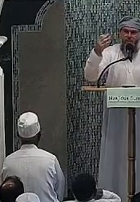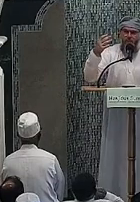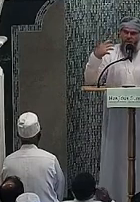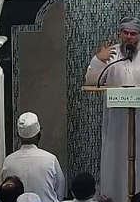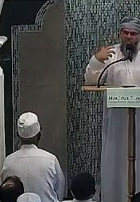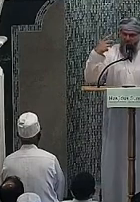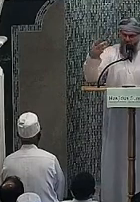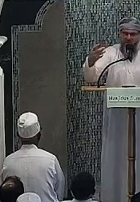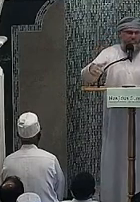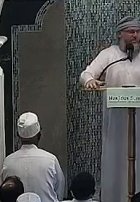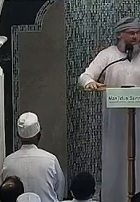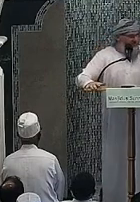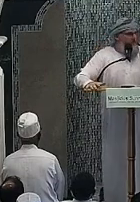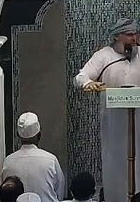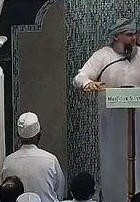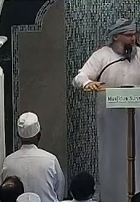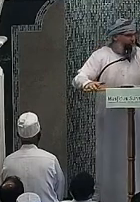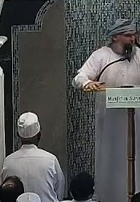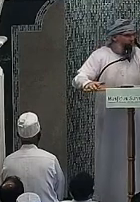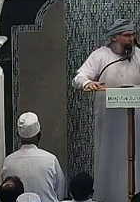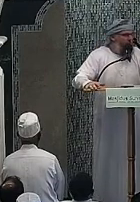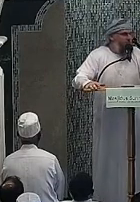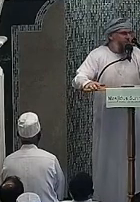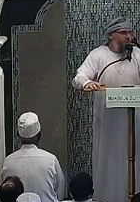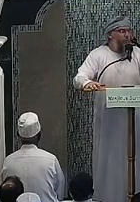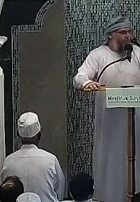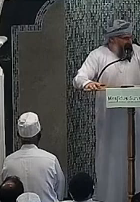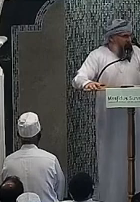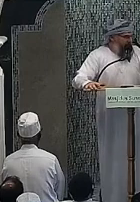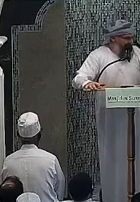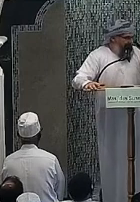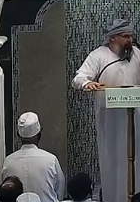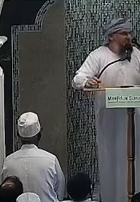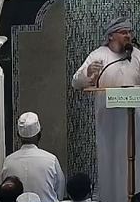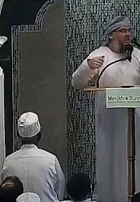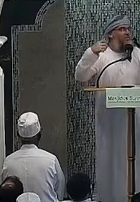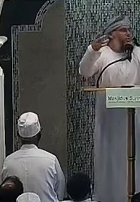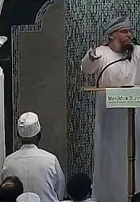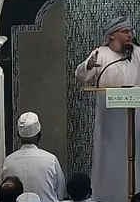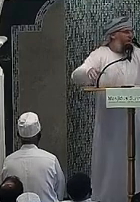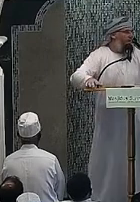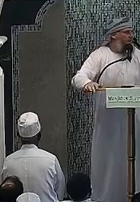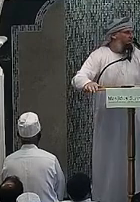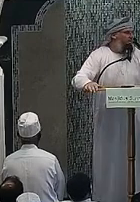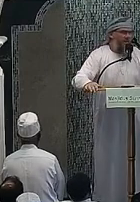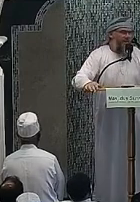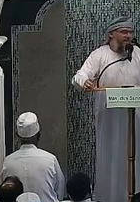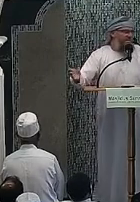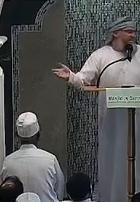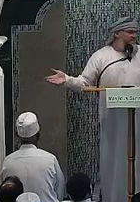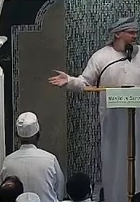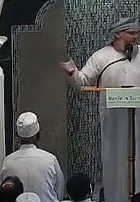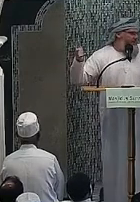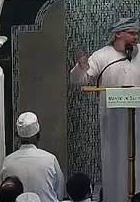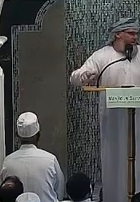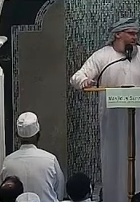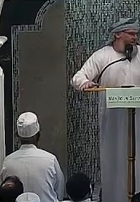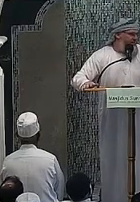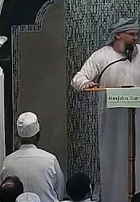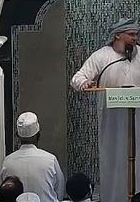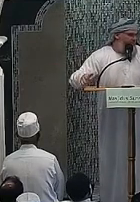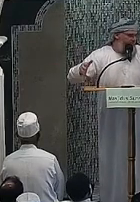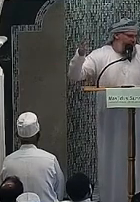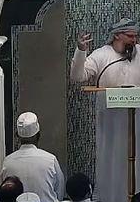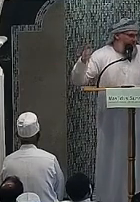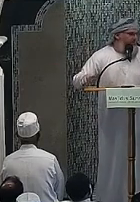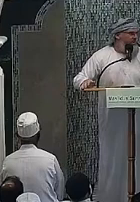community, or brothers in particular, that attend Jumuah and they sit there for the 35-45 minutes